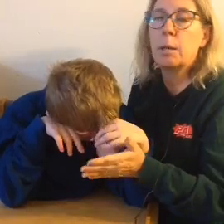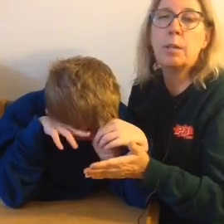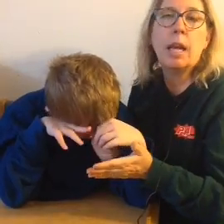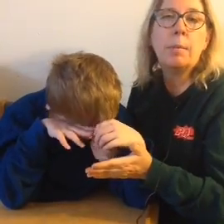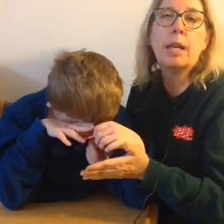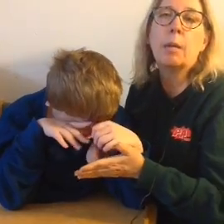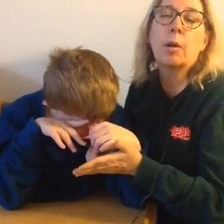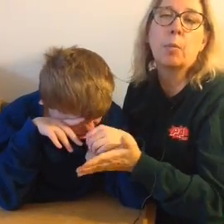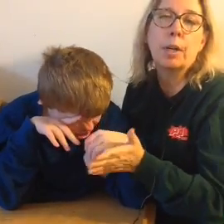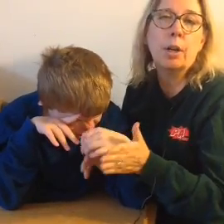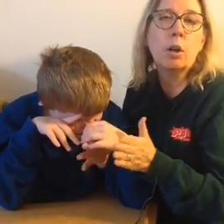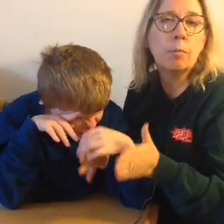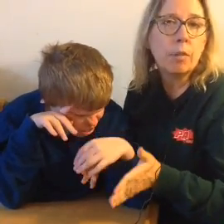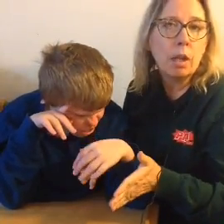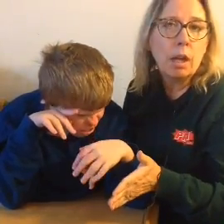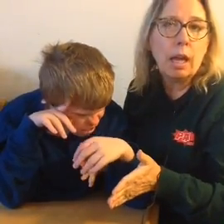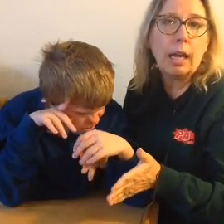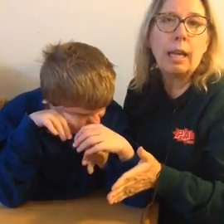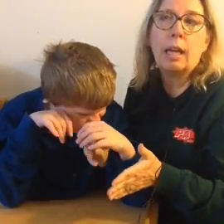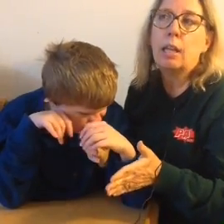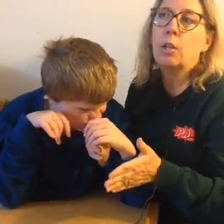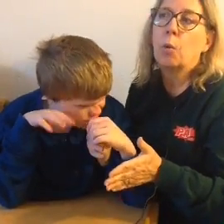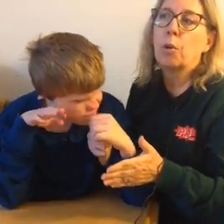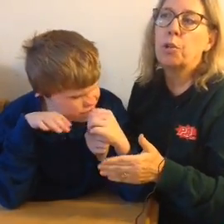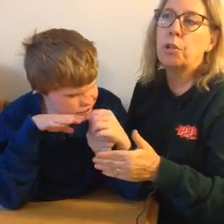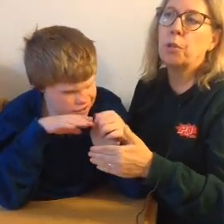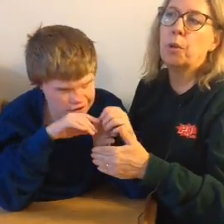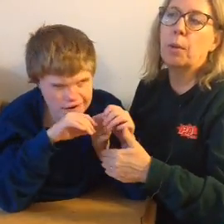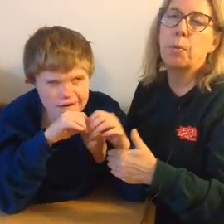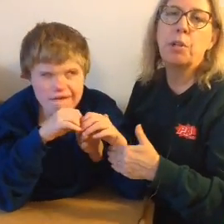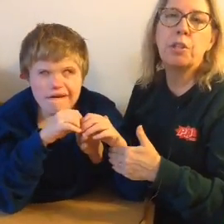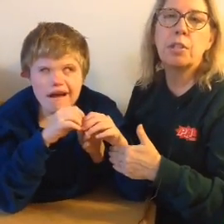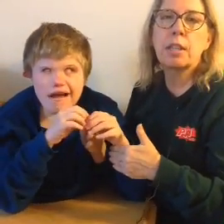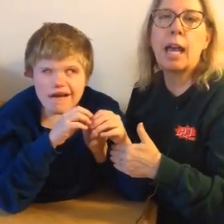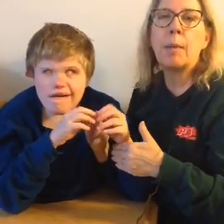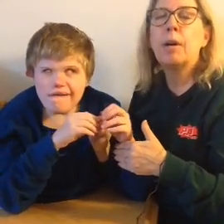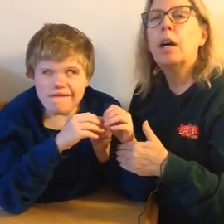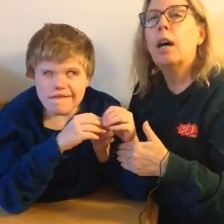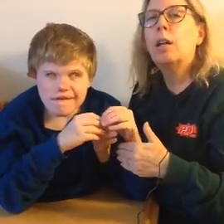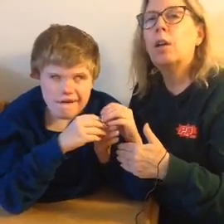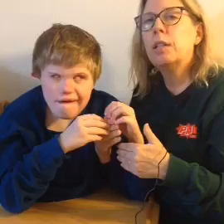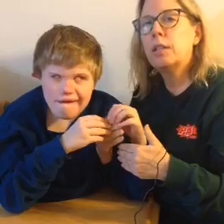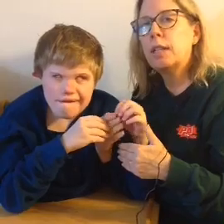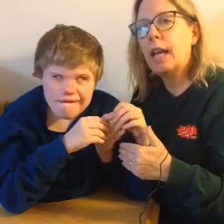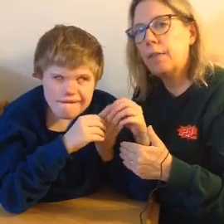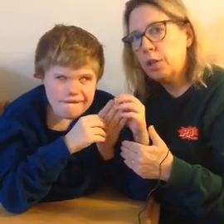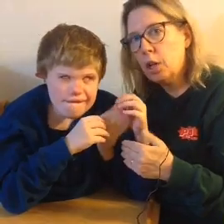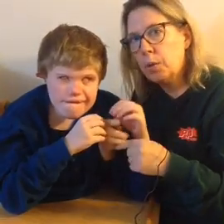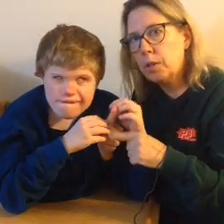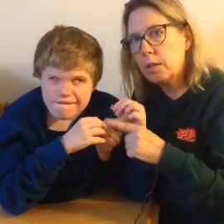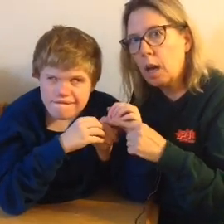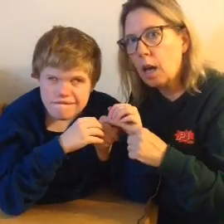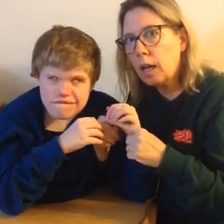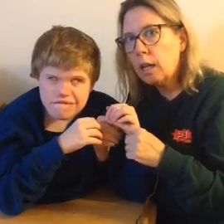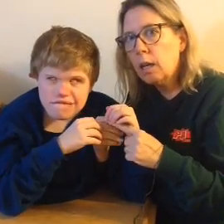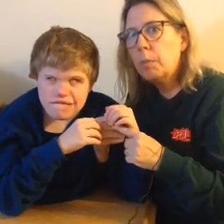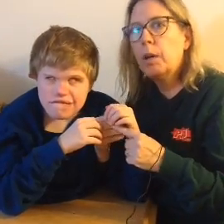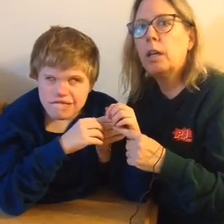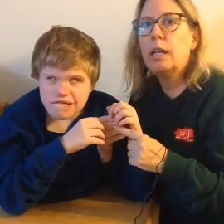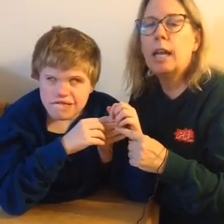someday become a reader. And in order to bridge this gap, not only does he have to know the sign, but he